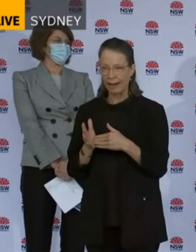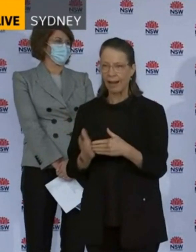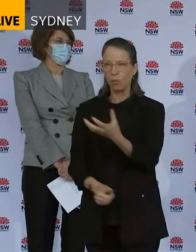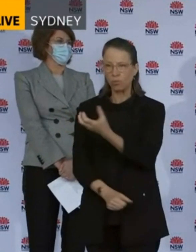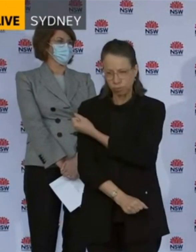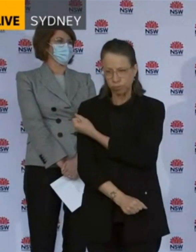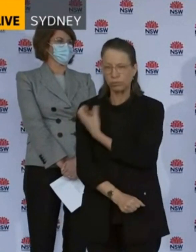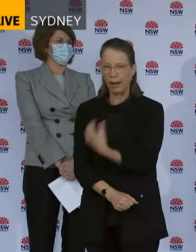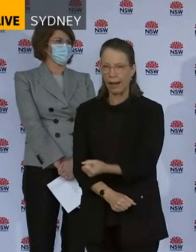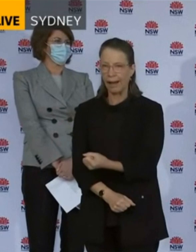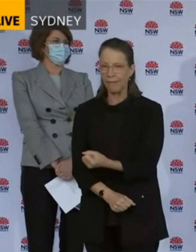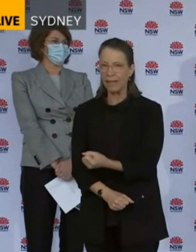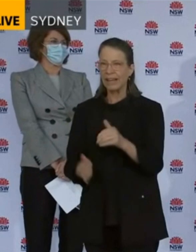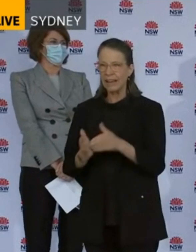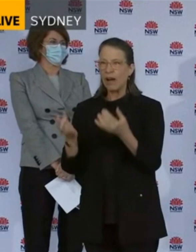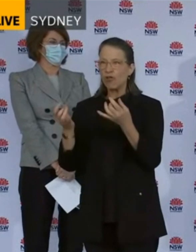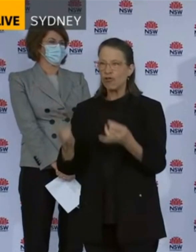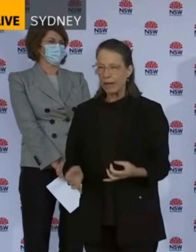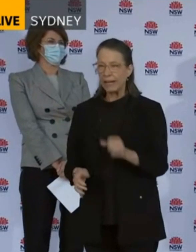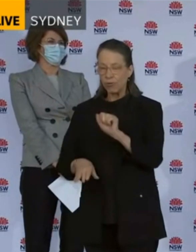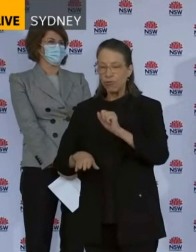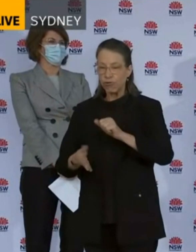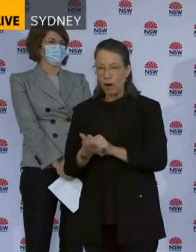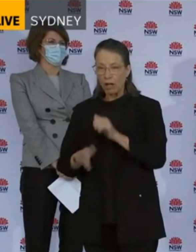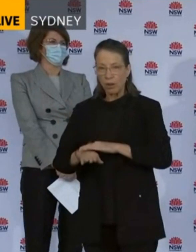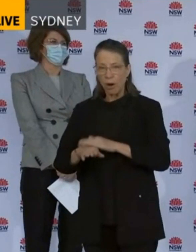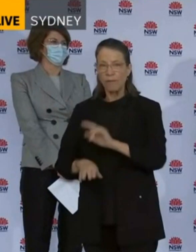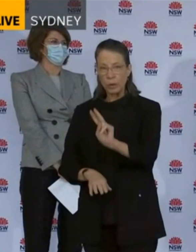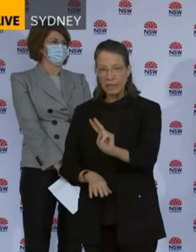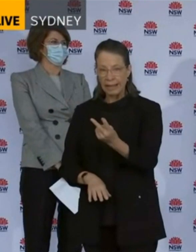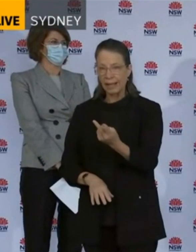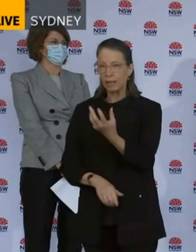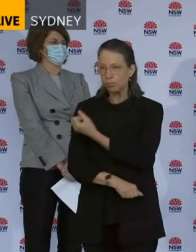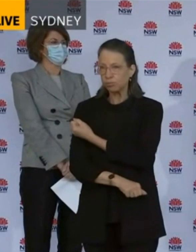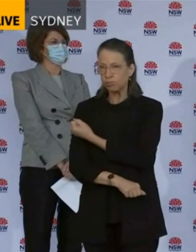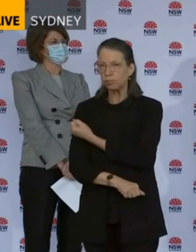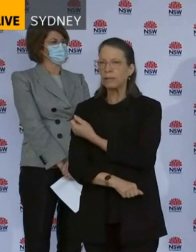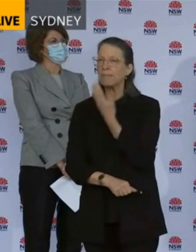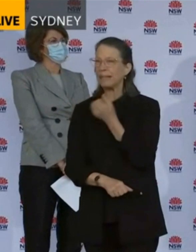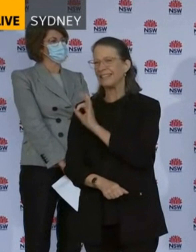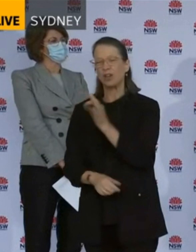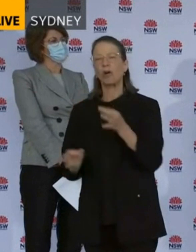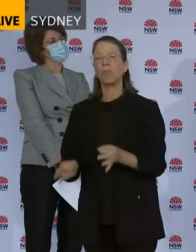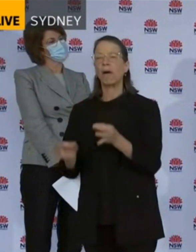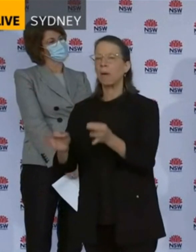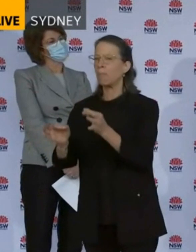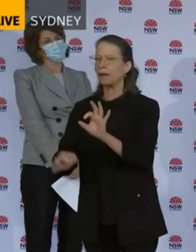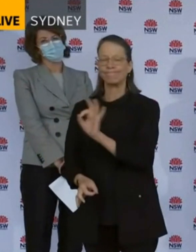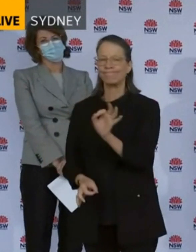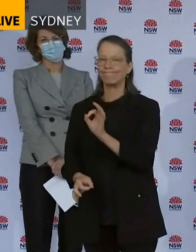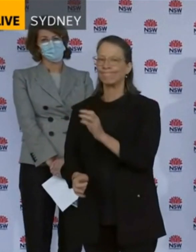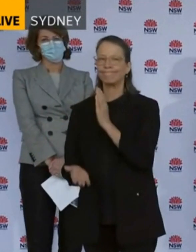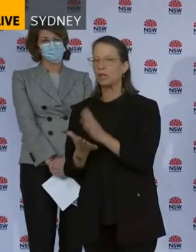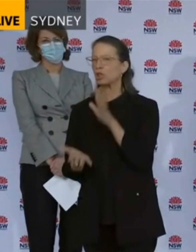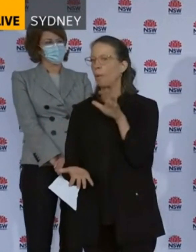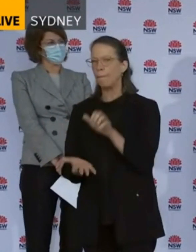is coming up, please do not delay. Make sure you've locked in a booking and get it. In terms of, regardless